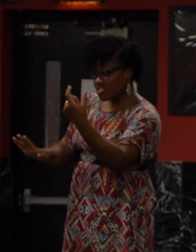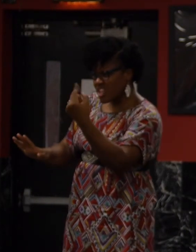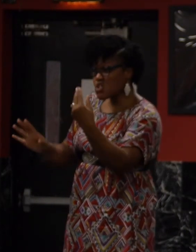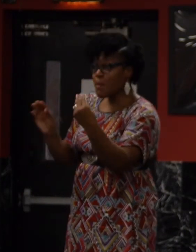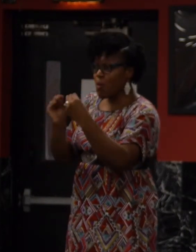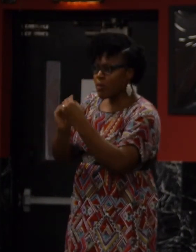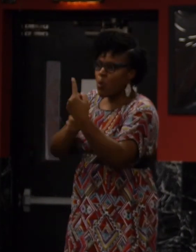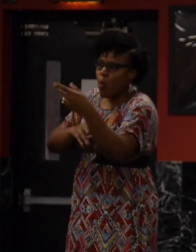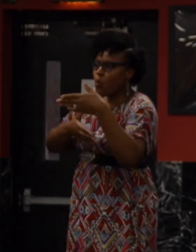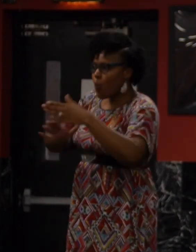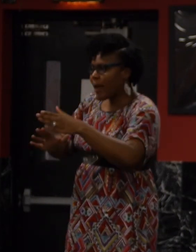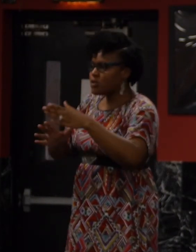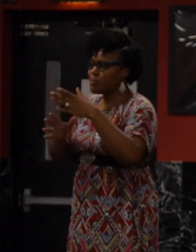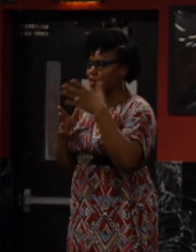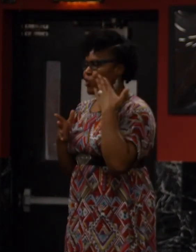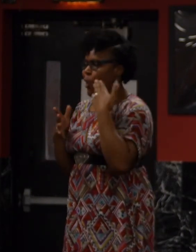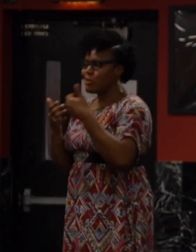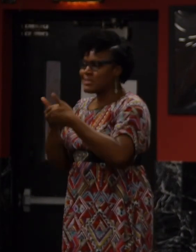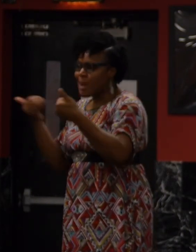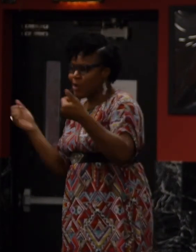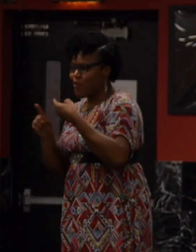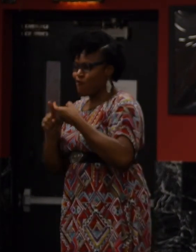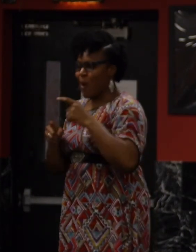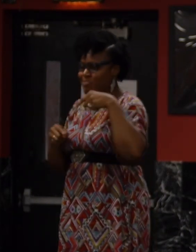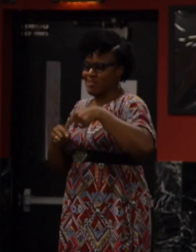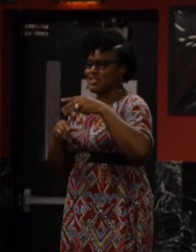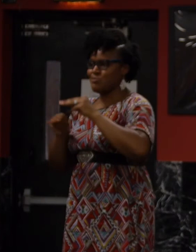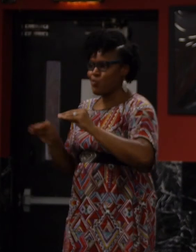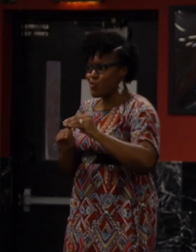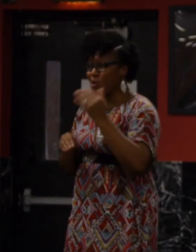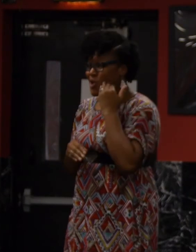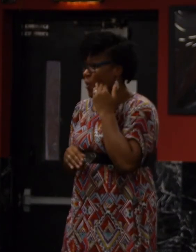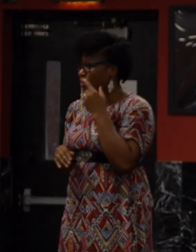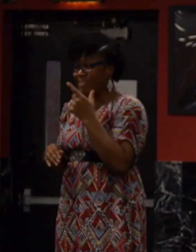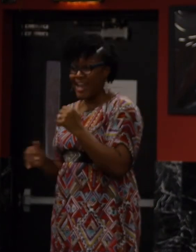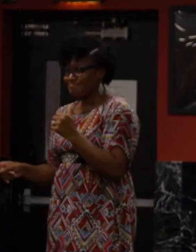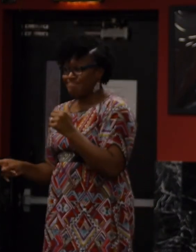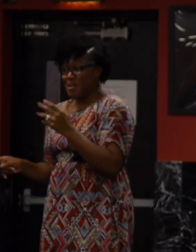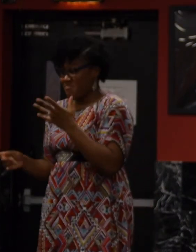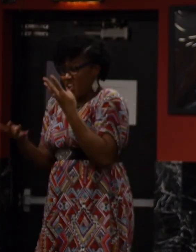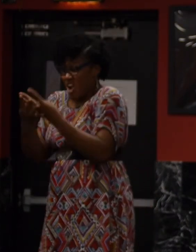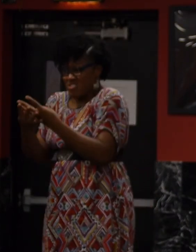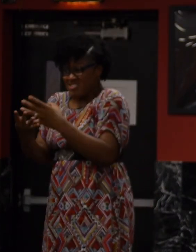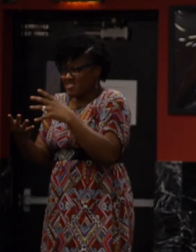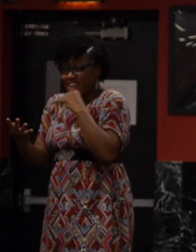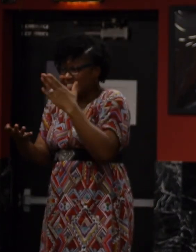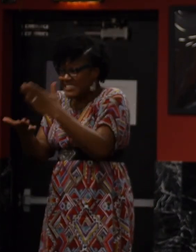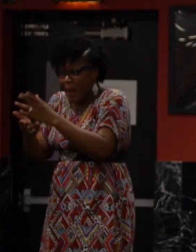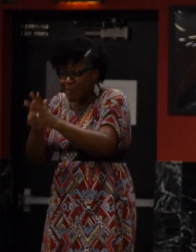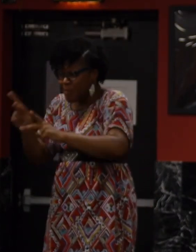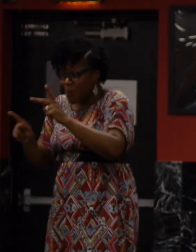of be kept away from the movement. And we also know that even being incarcerated doesn't necessarily stop people from being